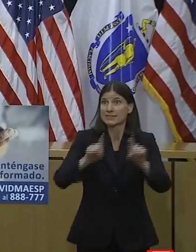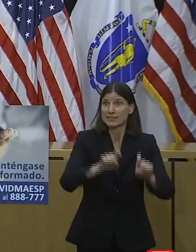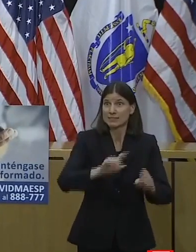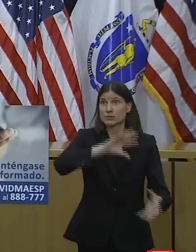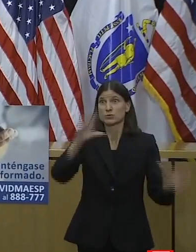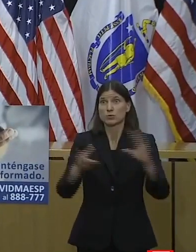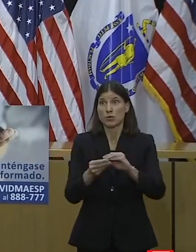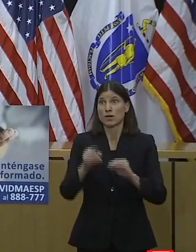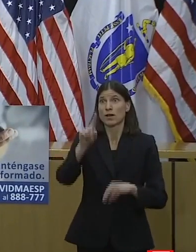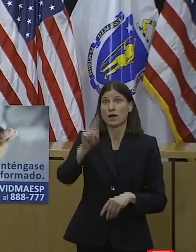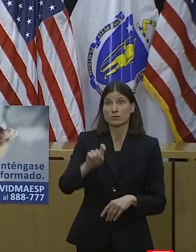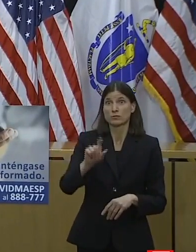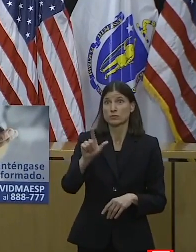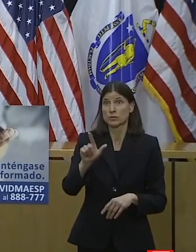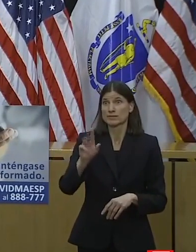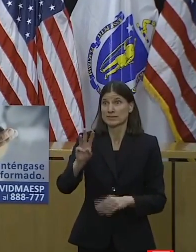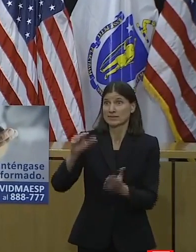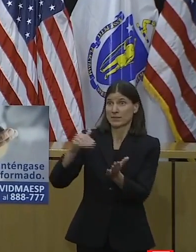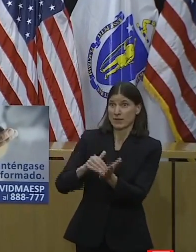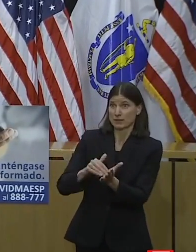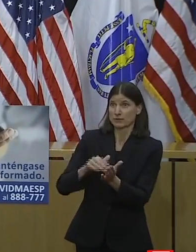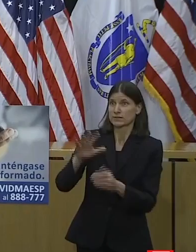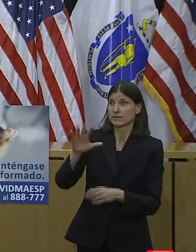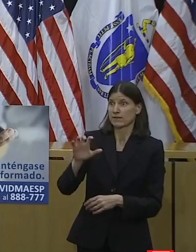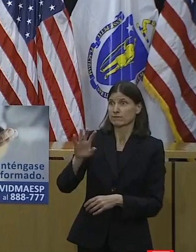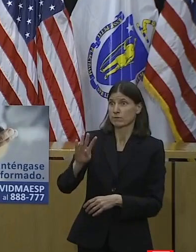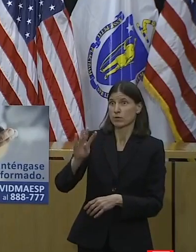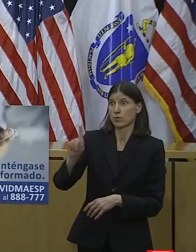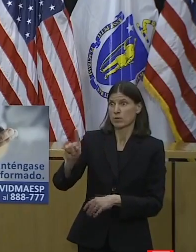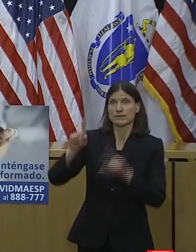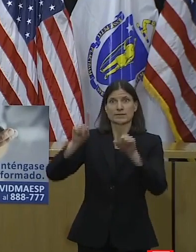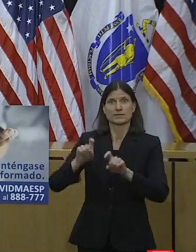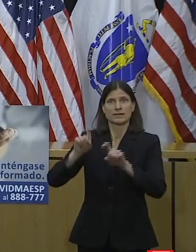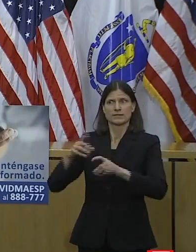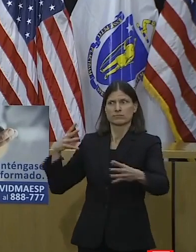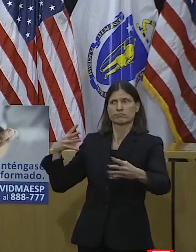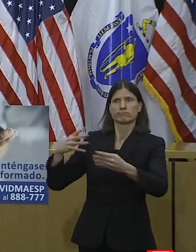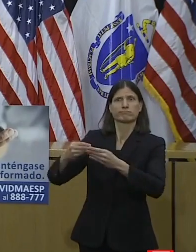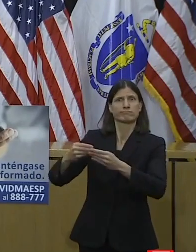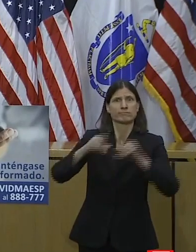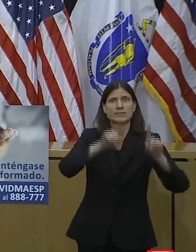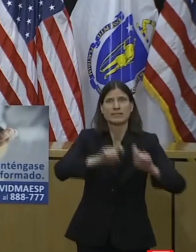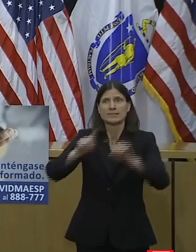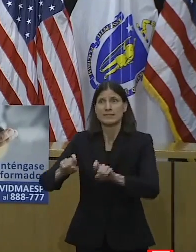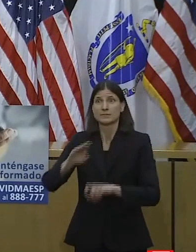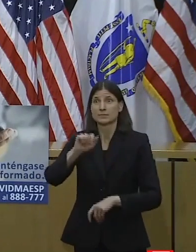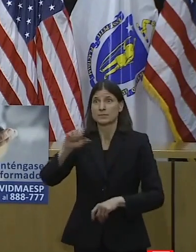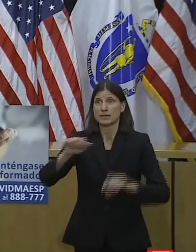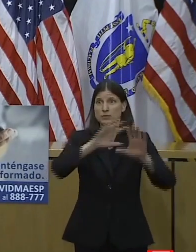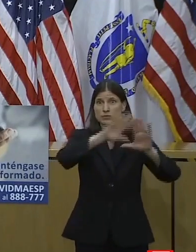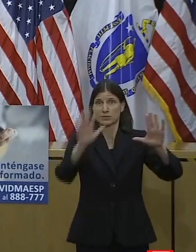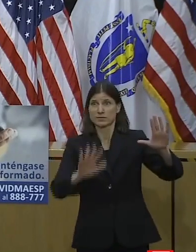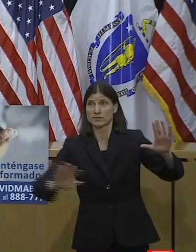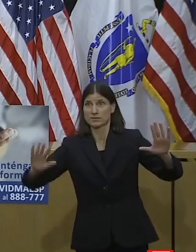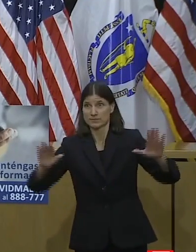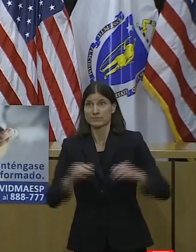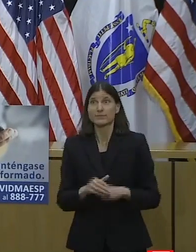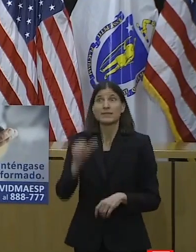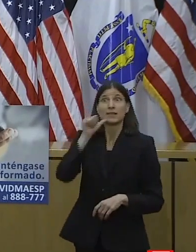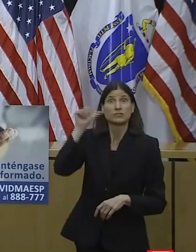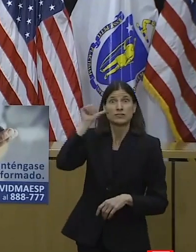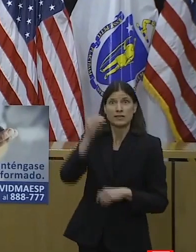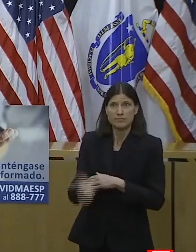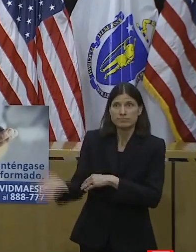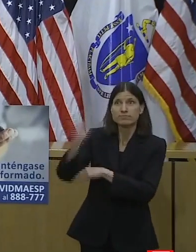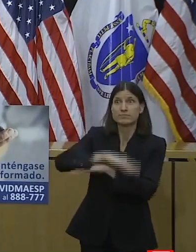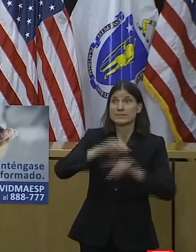126,551 tests. This includes a new 4,500 tests conducted yesterday, which were conducted at 28 sites